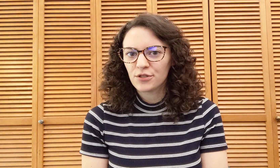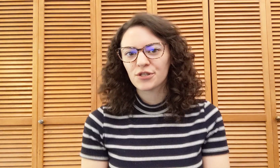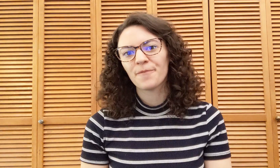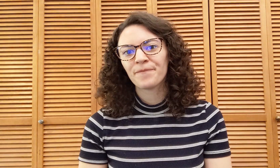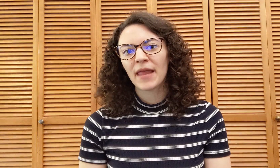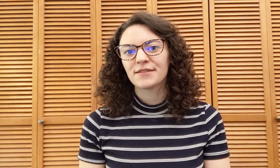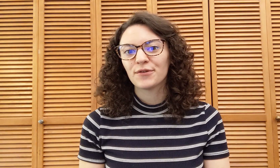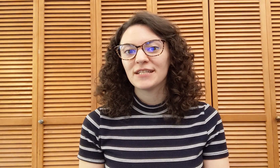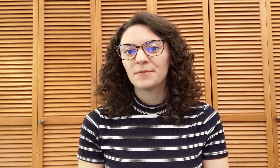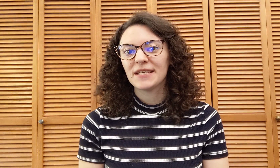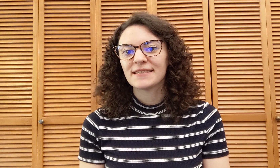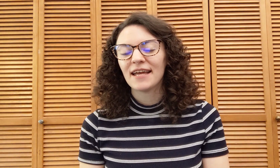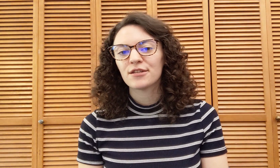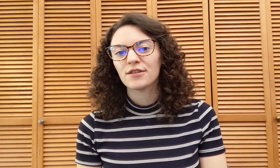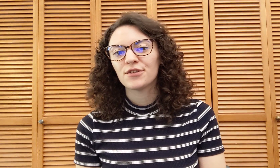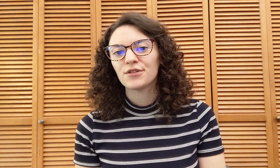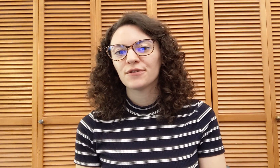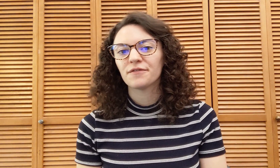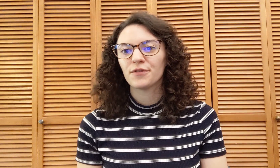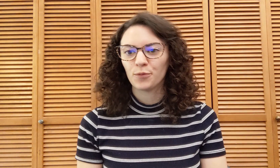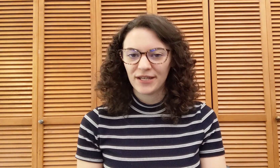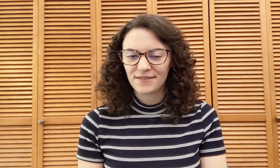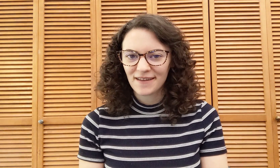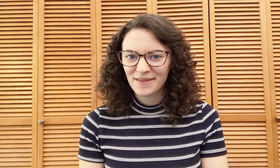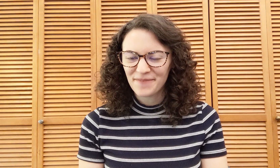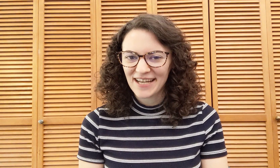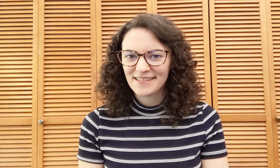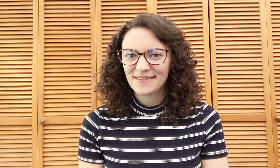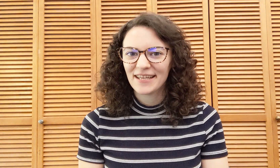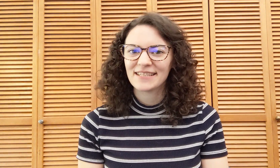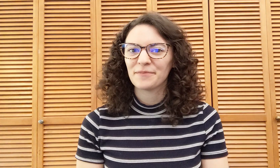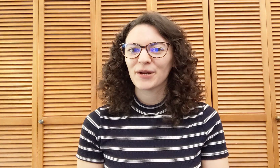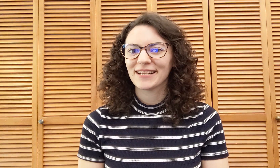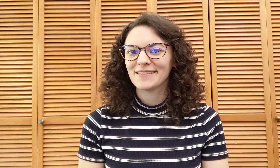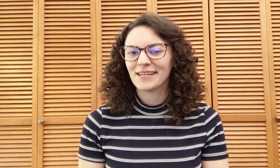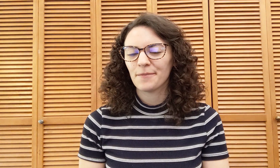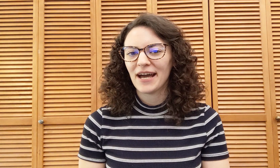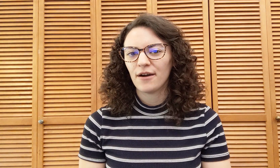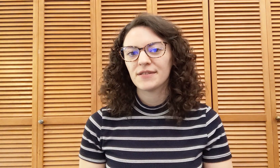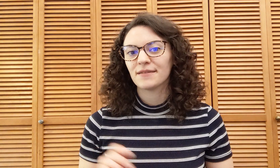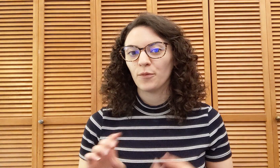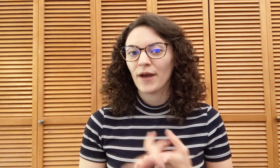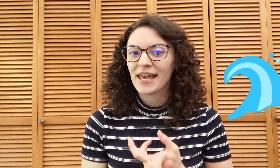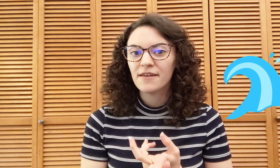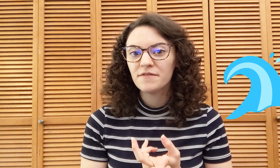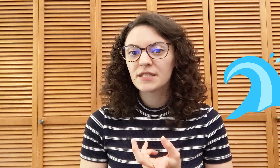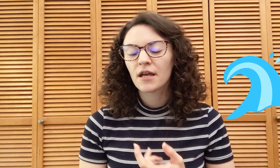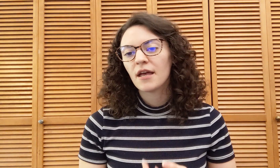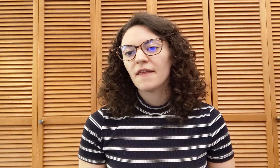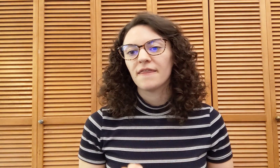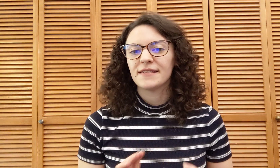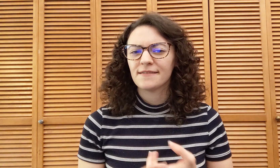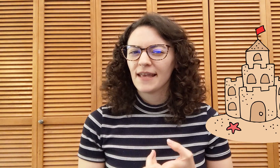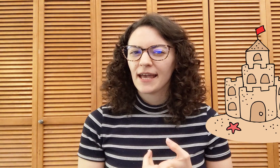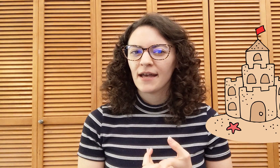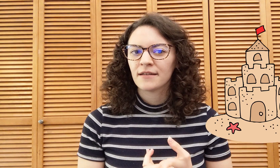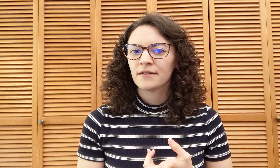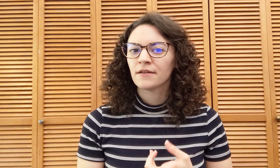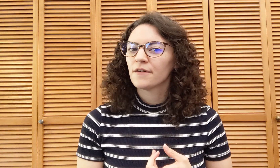beach. It's going to be set to the tune of the wheels on the bus, except we're going to sing about some waves, the sand,